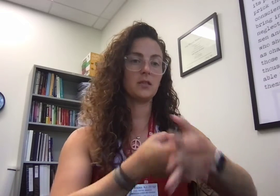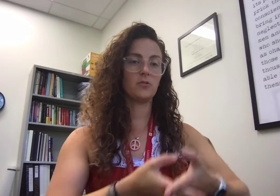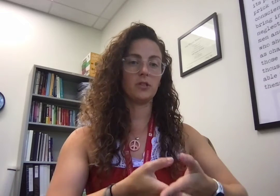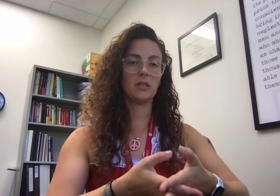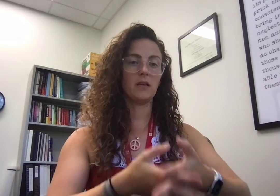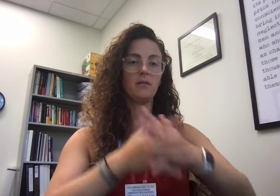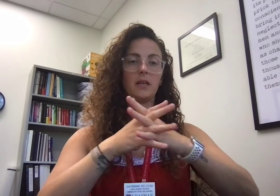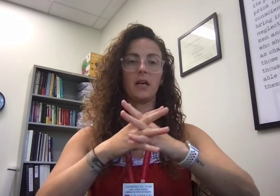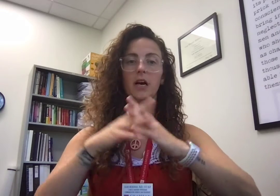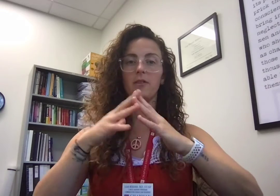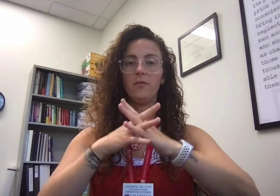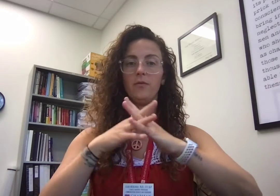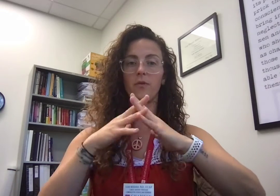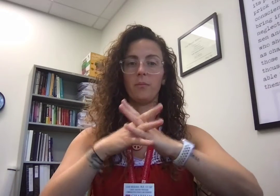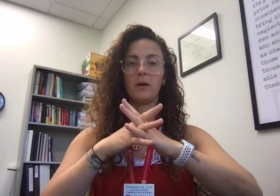So just there, like a huddle, football.